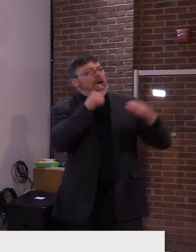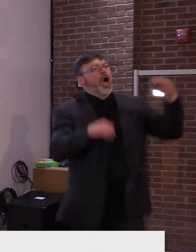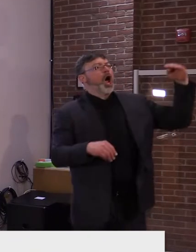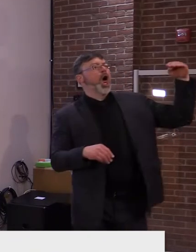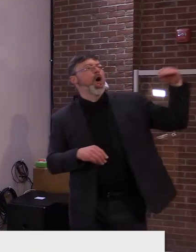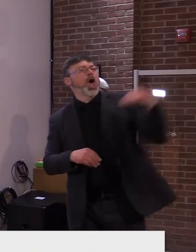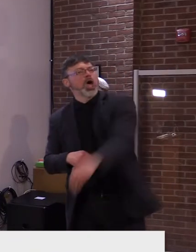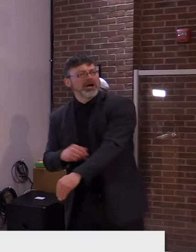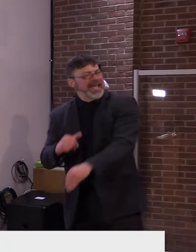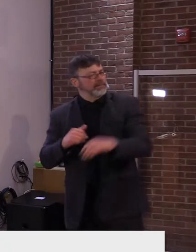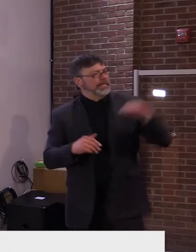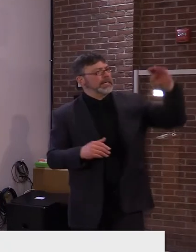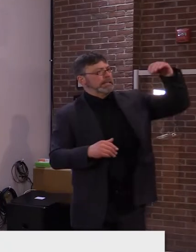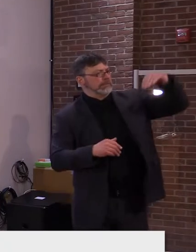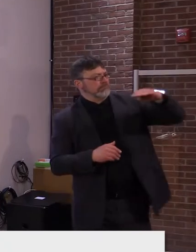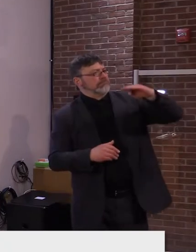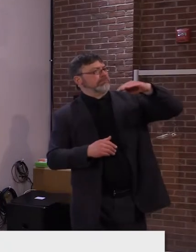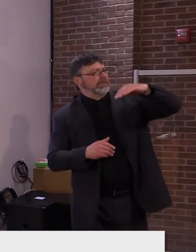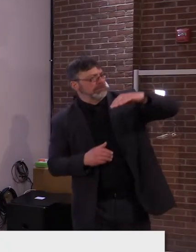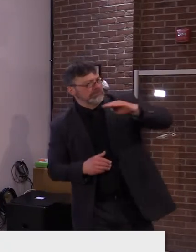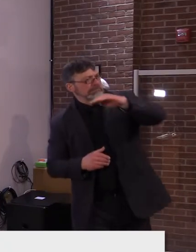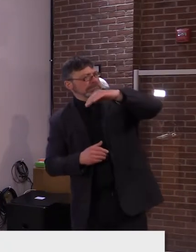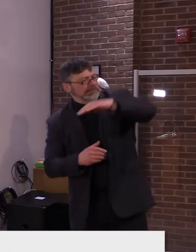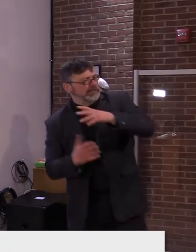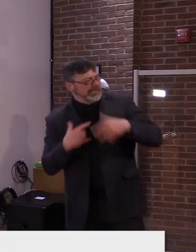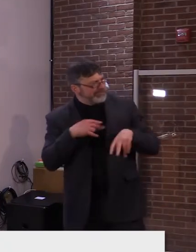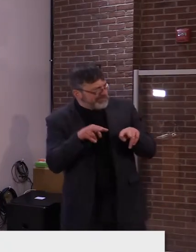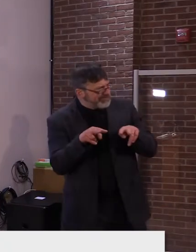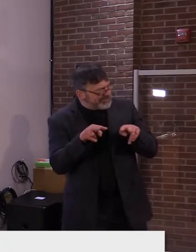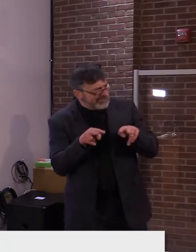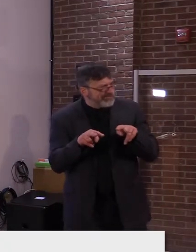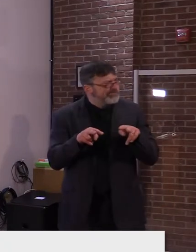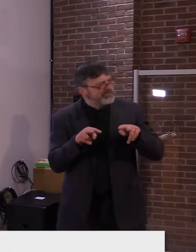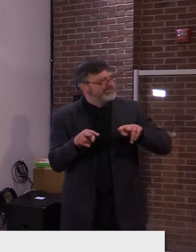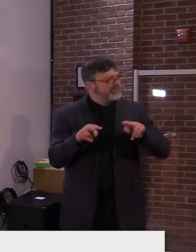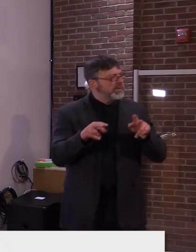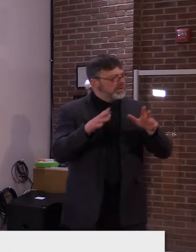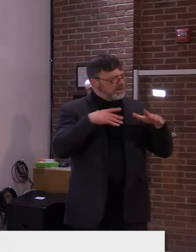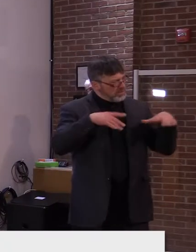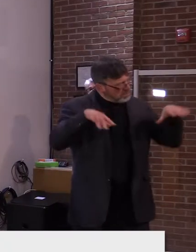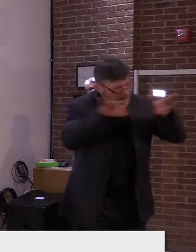rest of the region. I hope we can stay that way for sure.